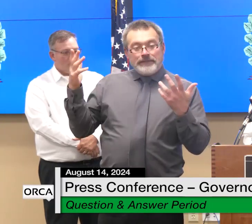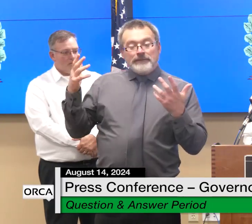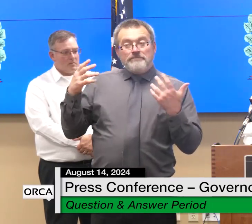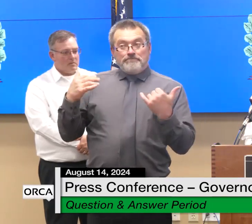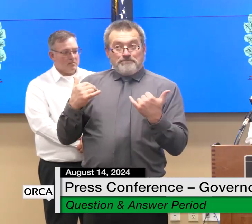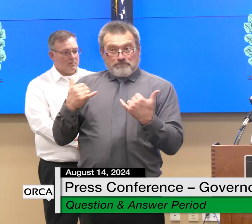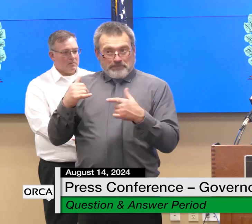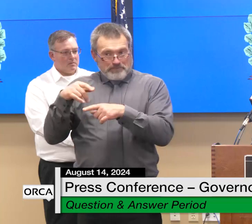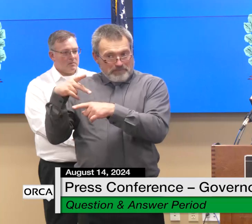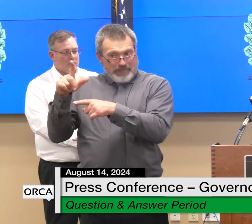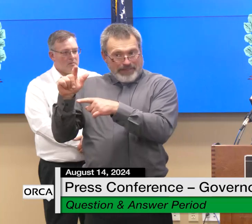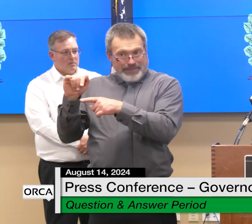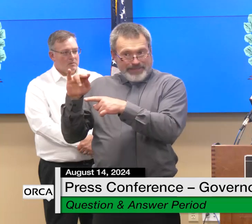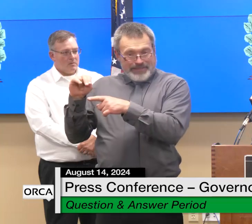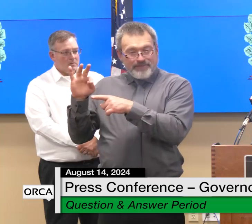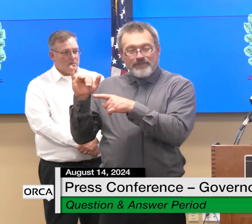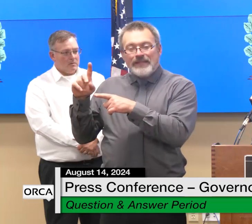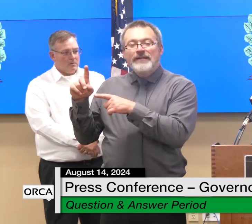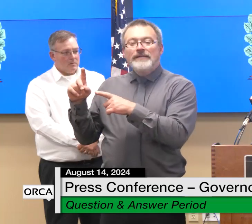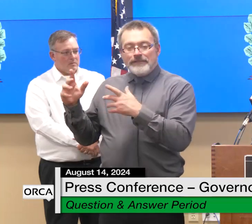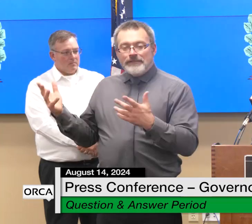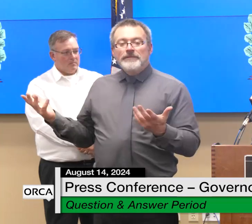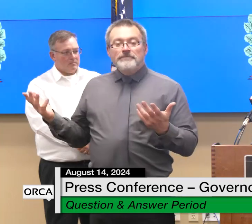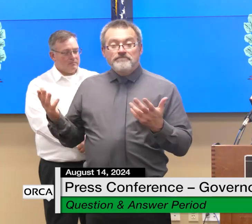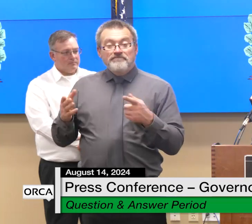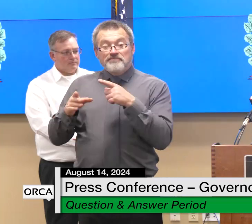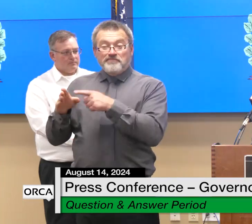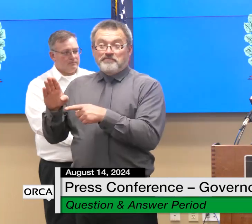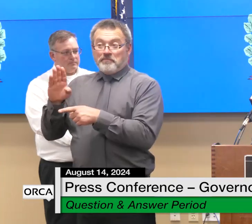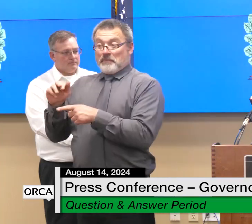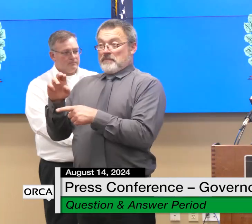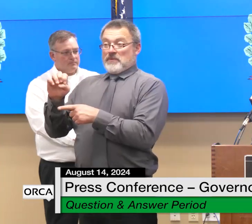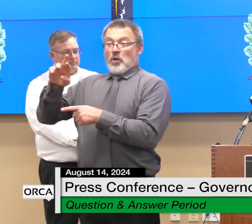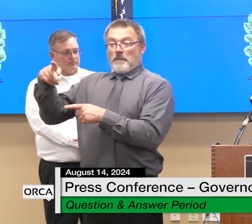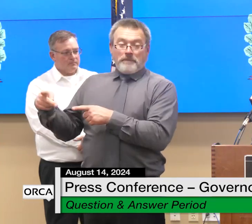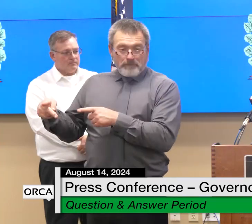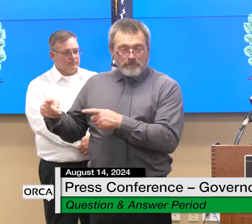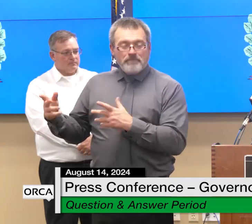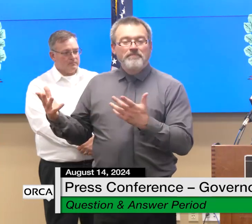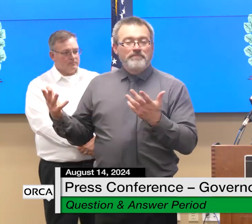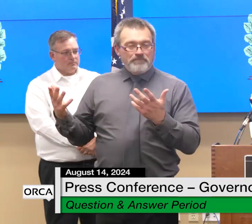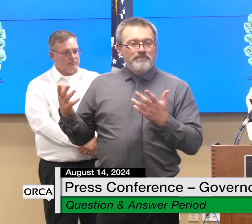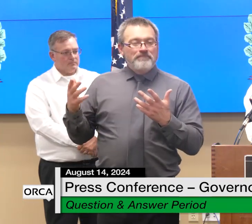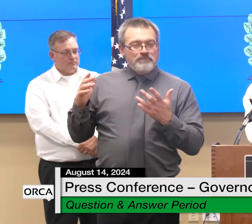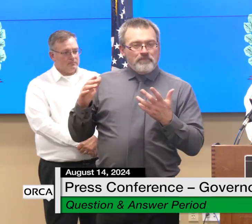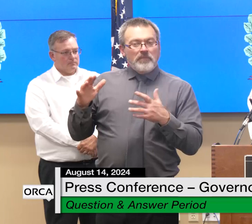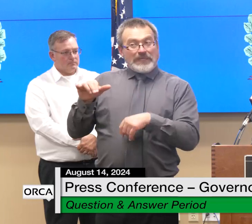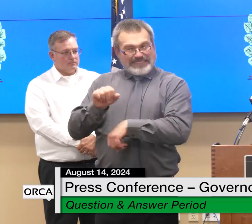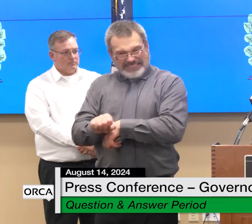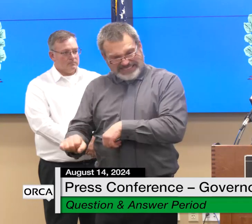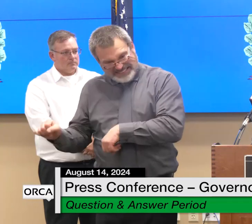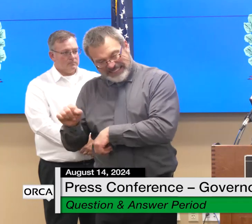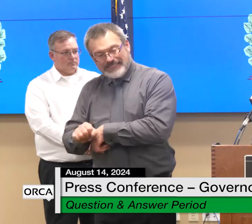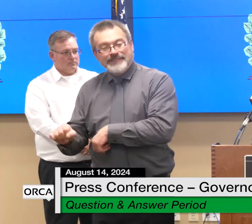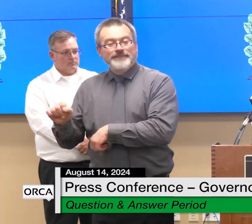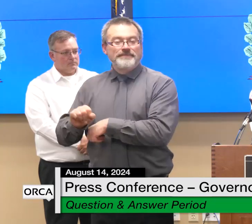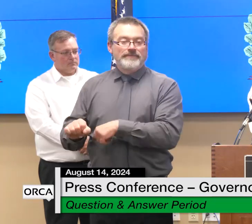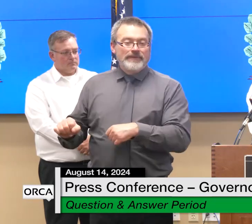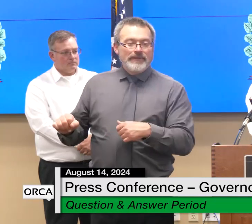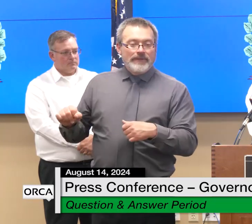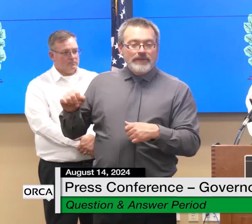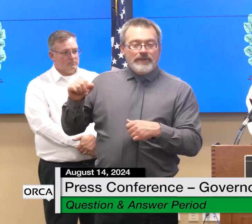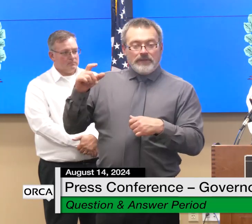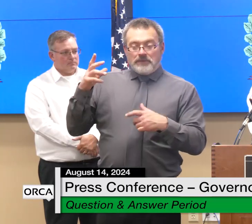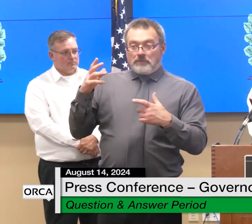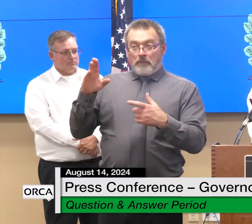assist as well. Barry Up is doing a lot of work there, but it hasn't been as needed as